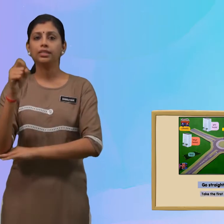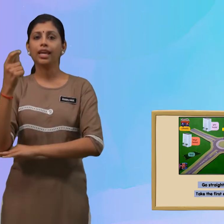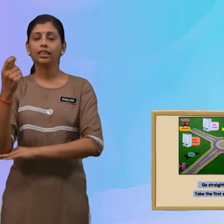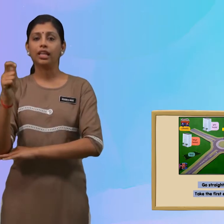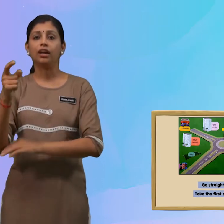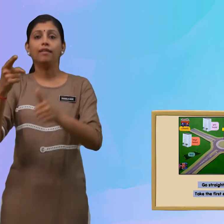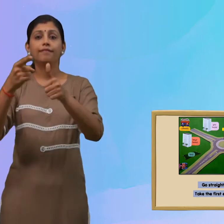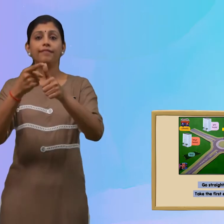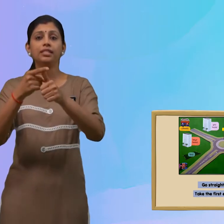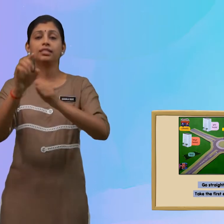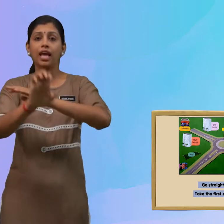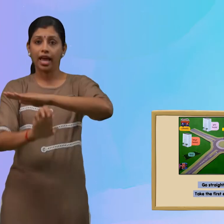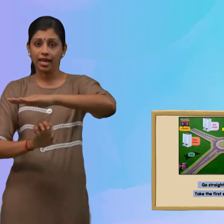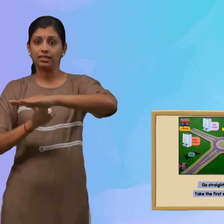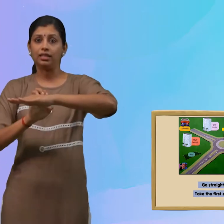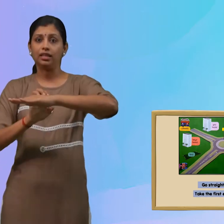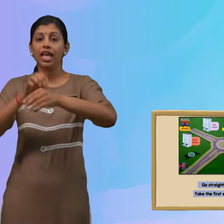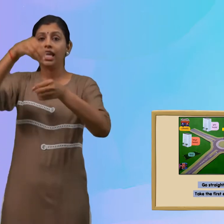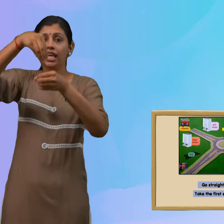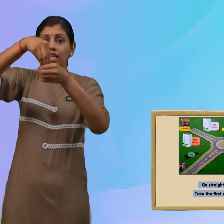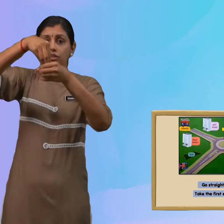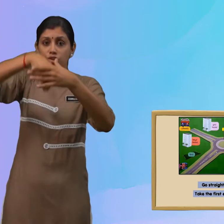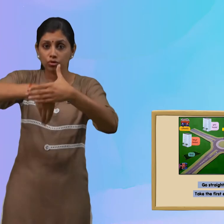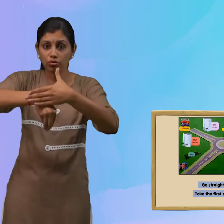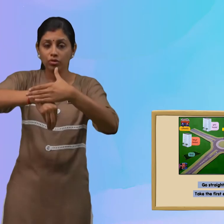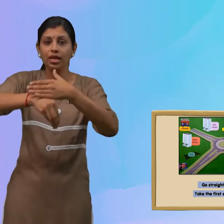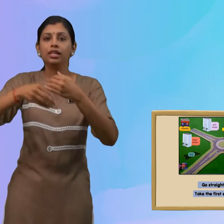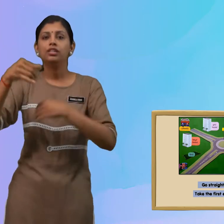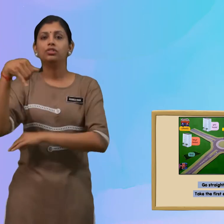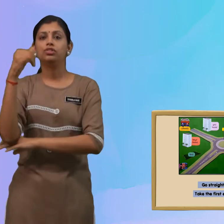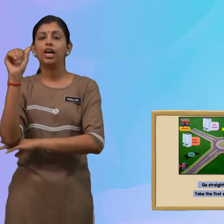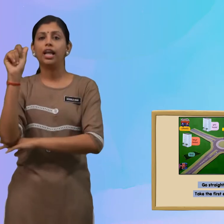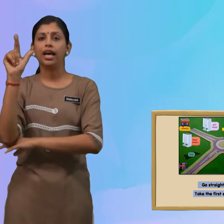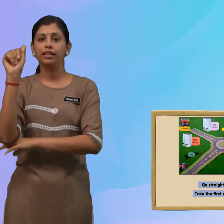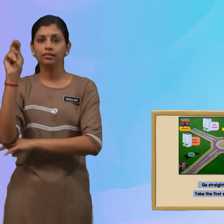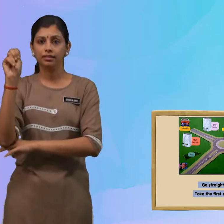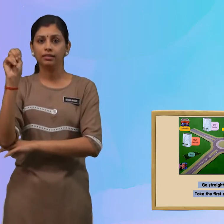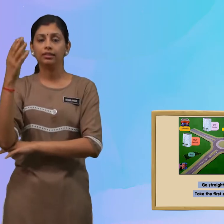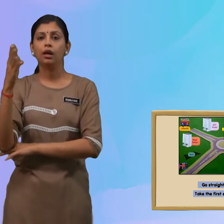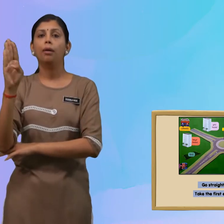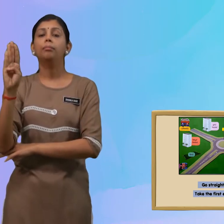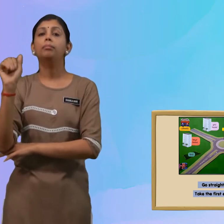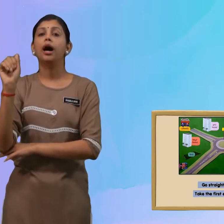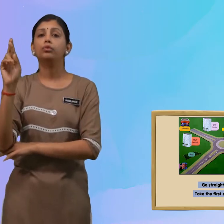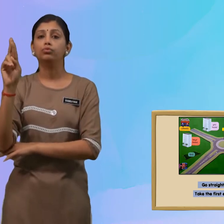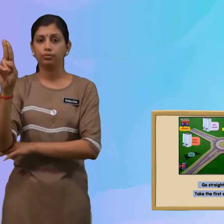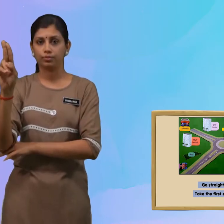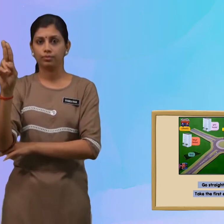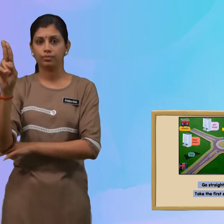take the first exit into Jalan Baru.